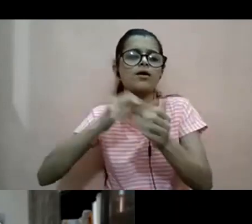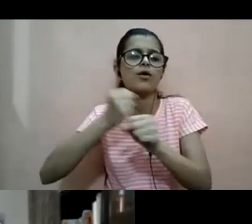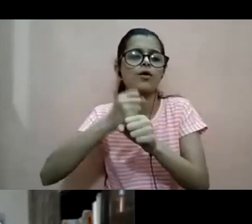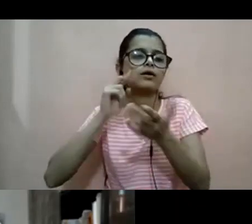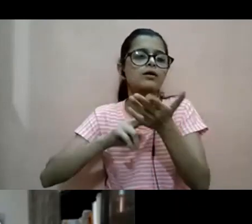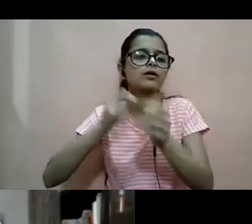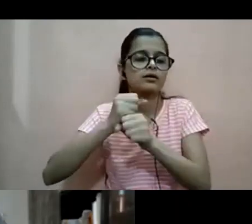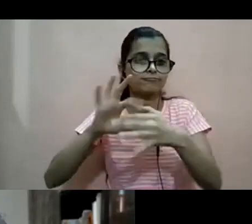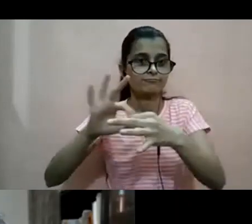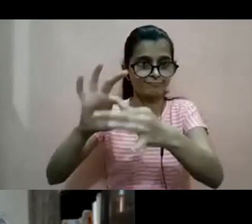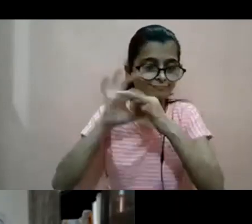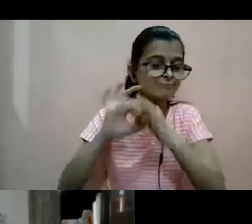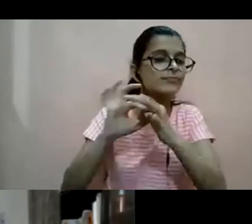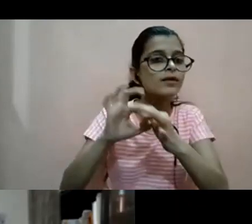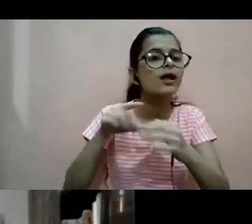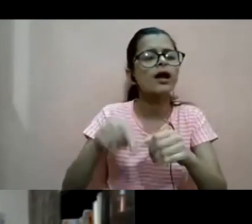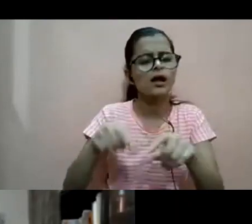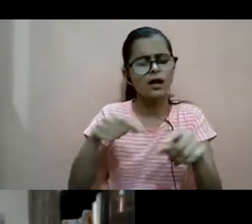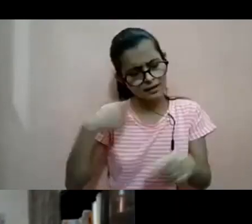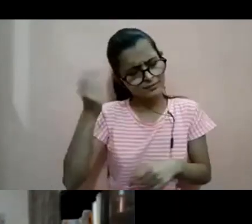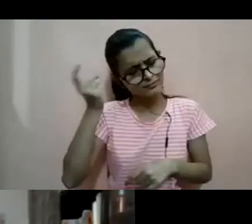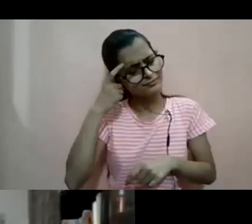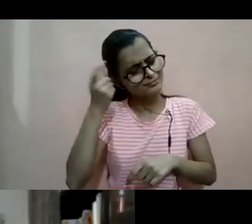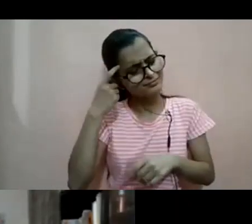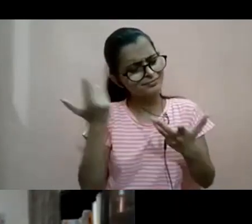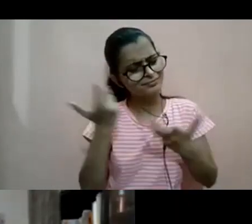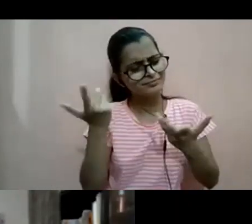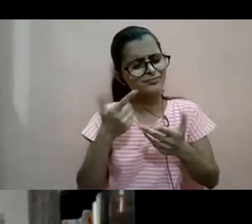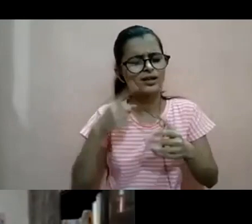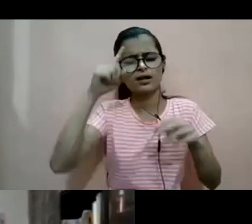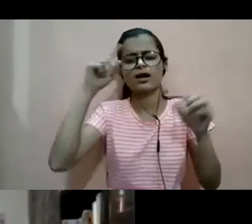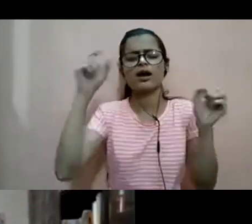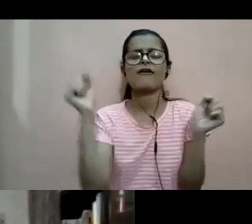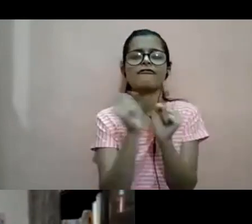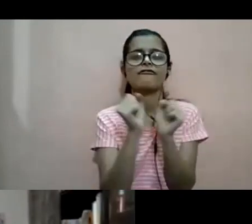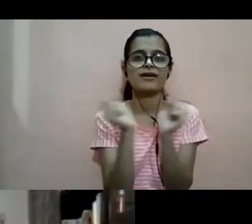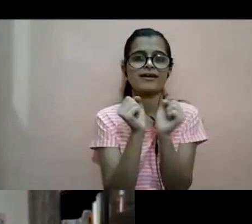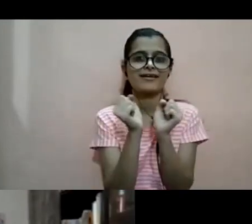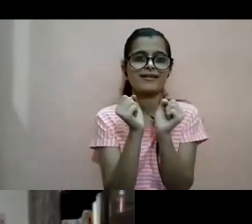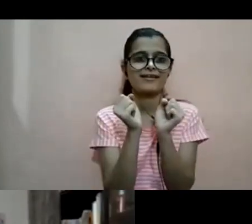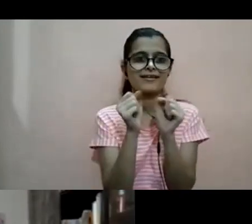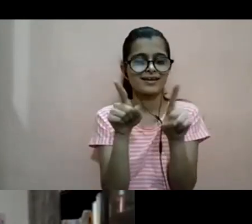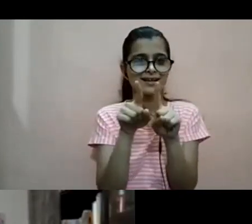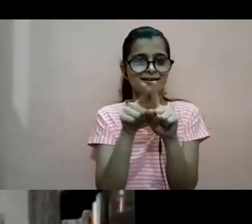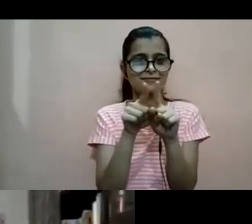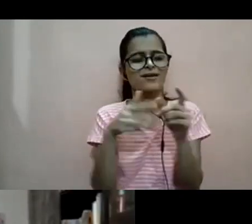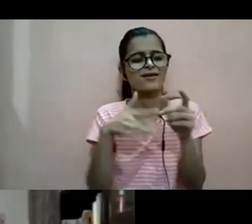mind, it also comes from the point of comfort that one seeks